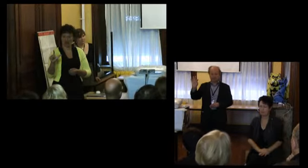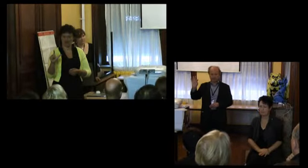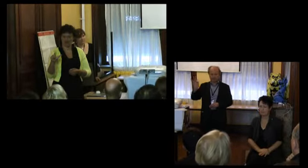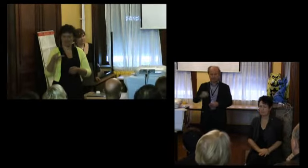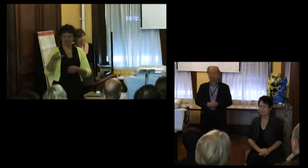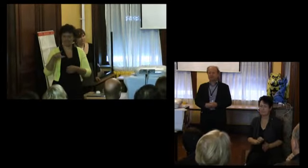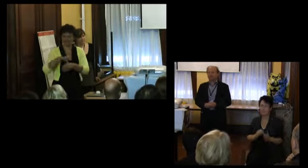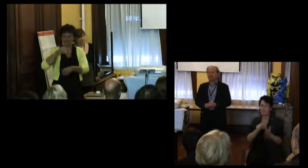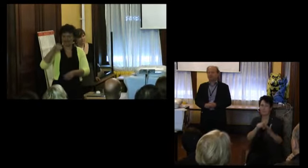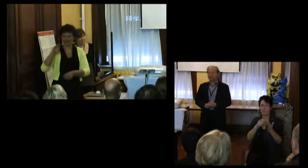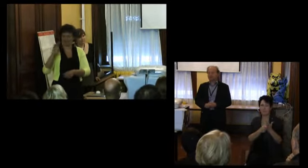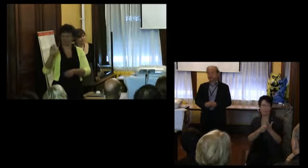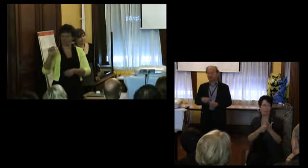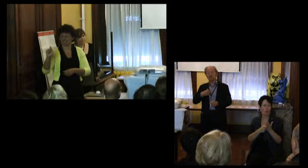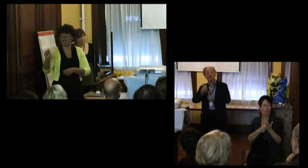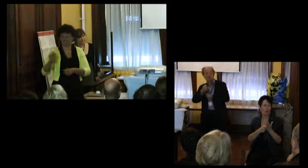Herbost.